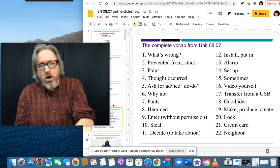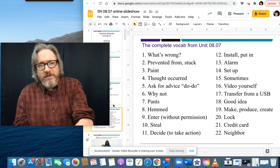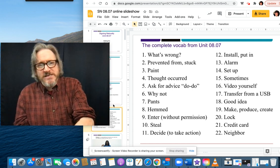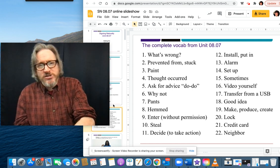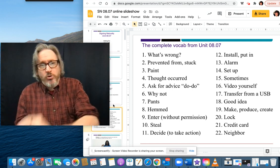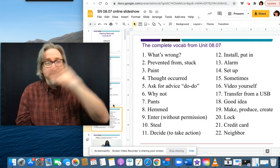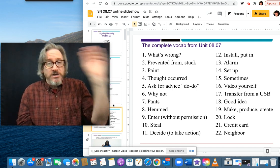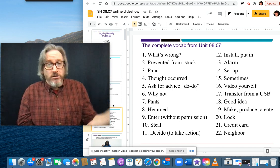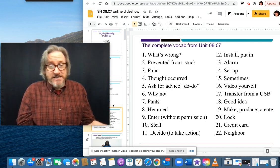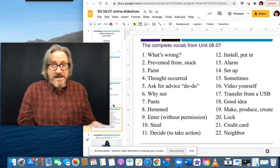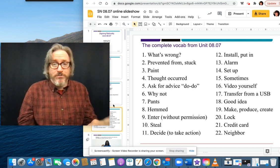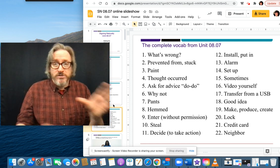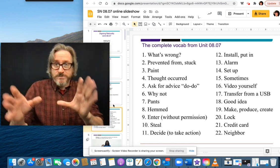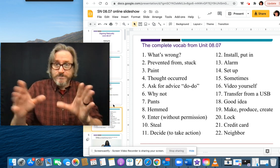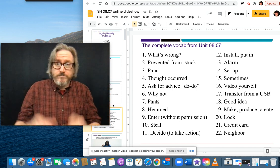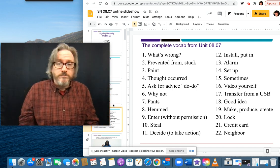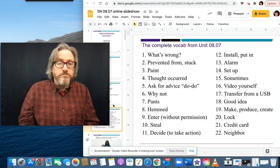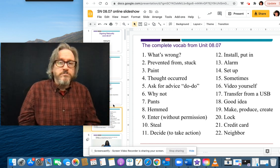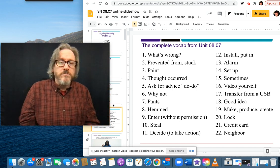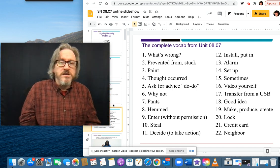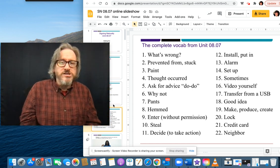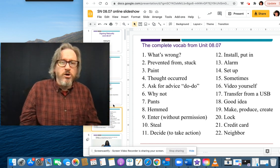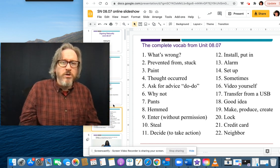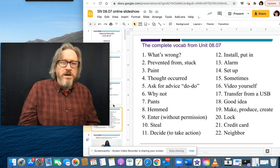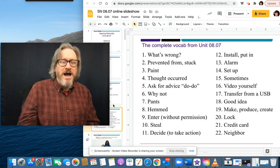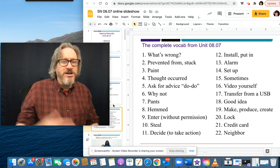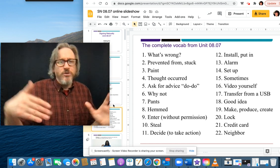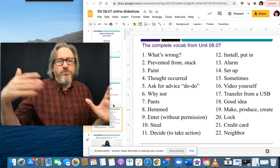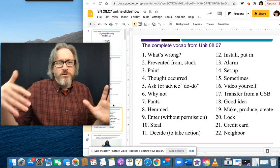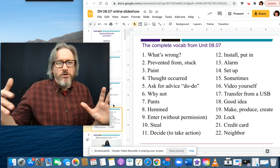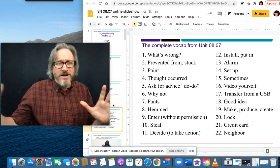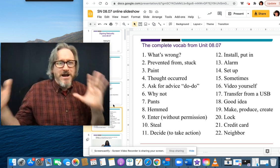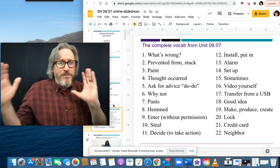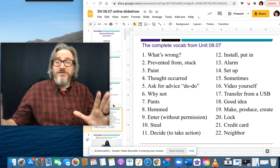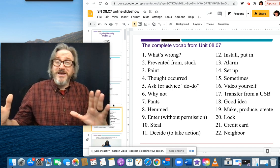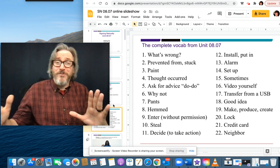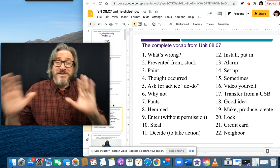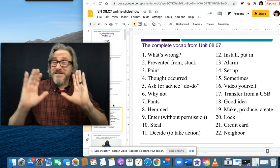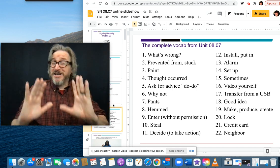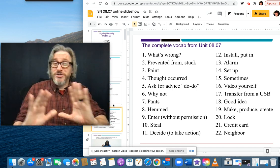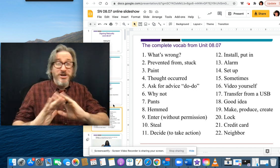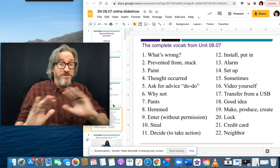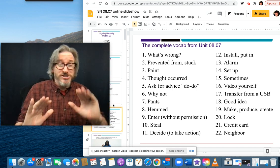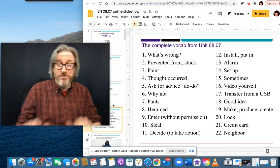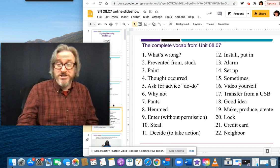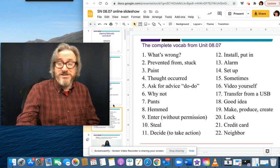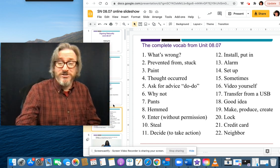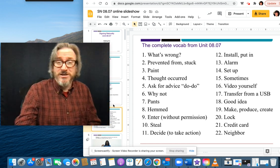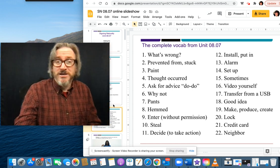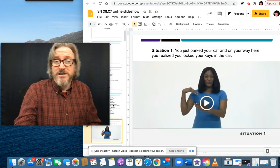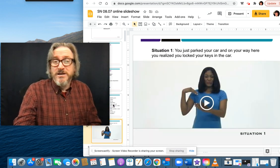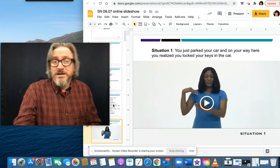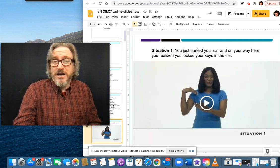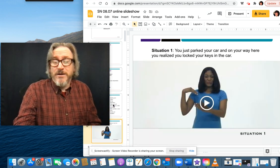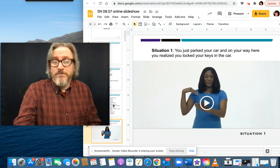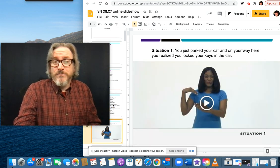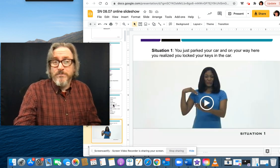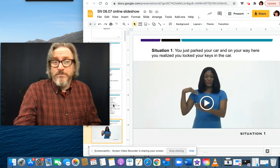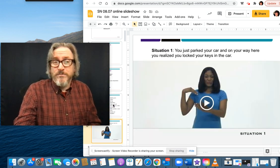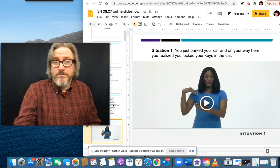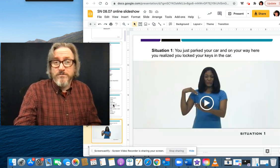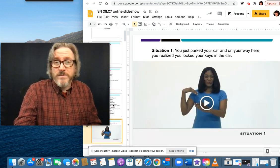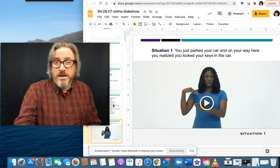These are all in the stories and all the examples. So I could go through them all right now, but it'll be the slideshow. It'll be so much easier.